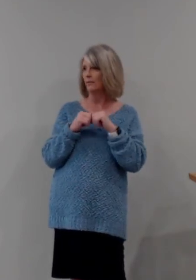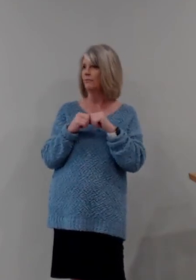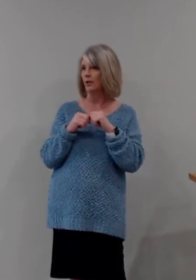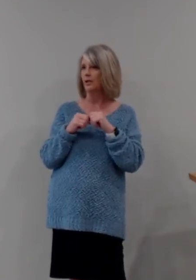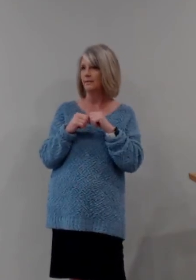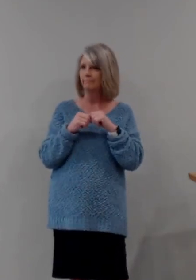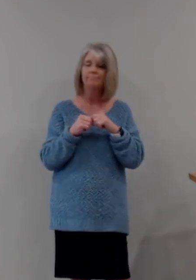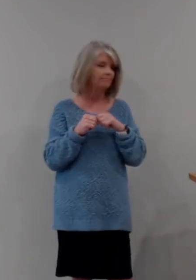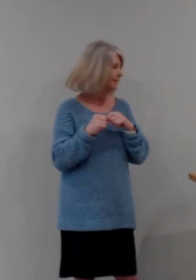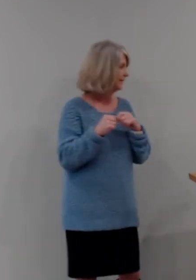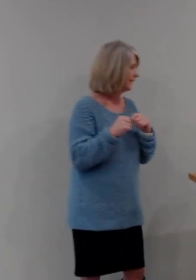front. Okay.